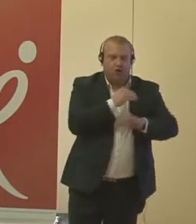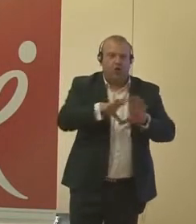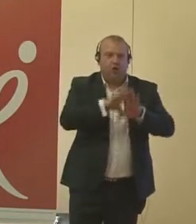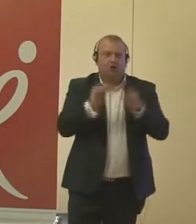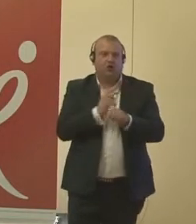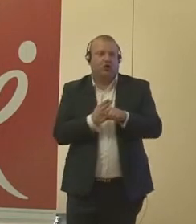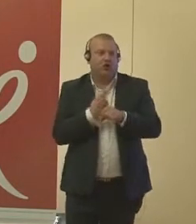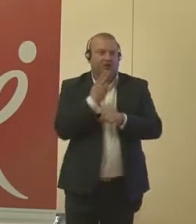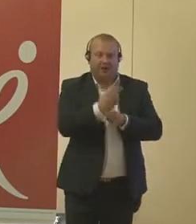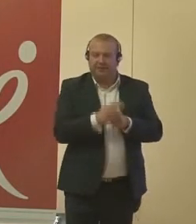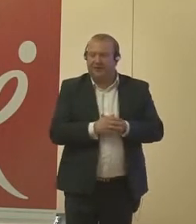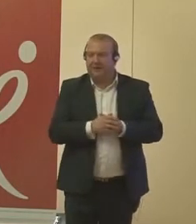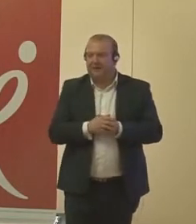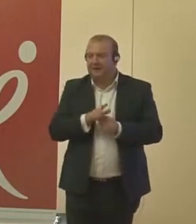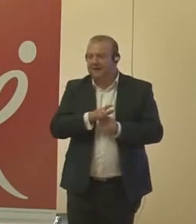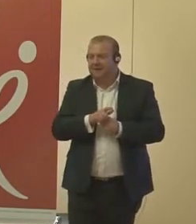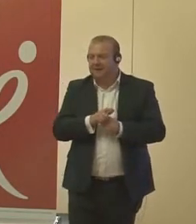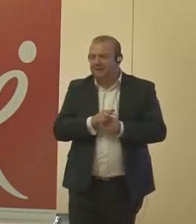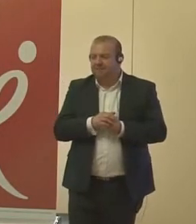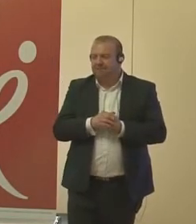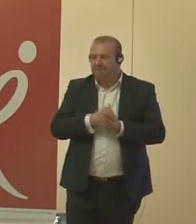Portugal, Telealua,